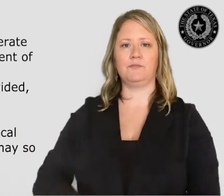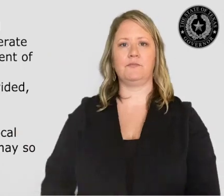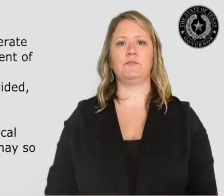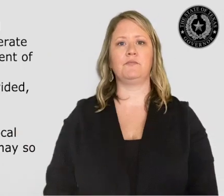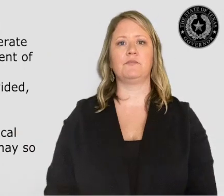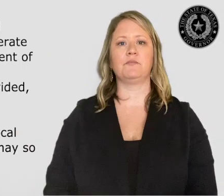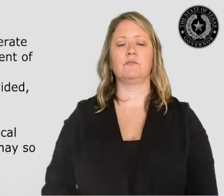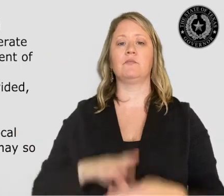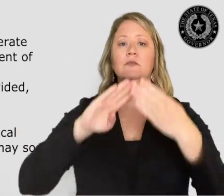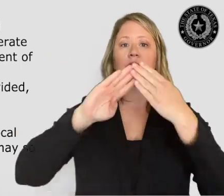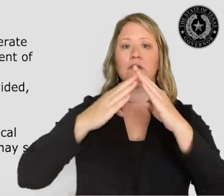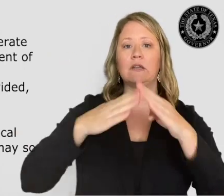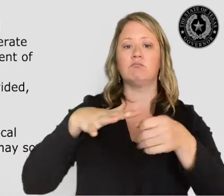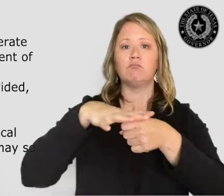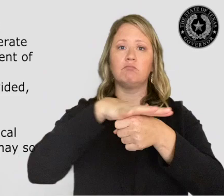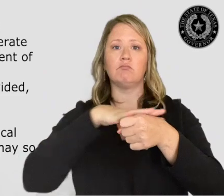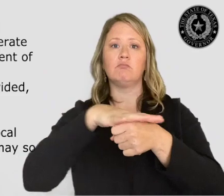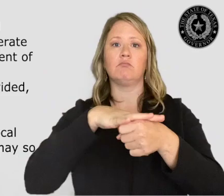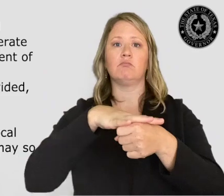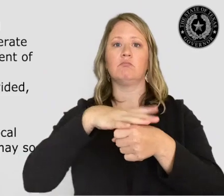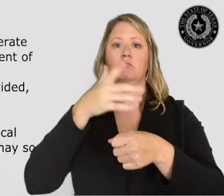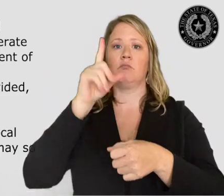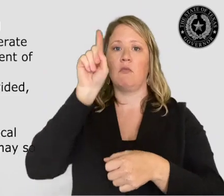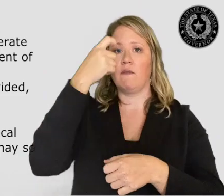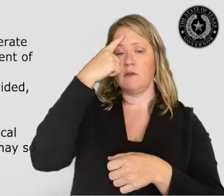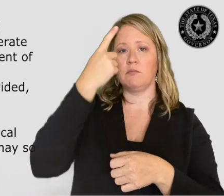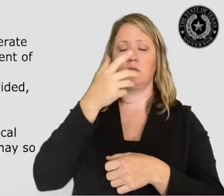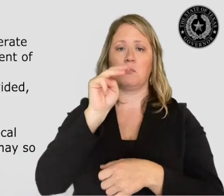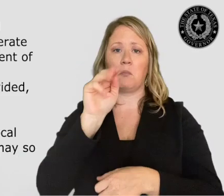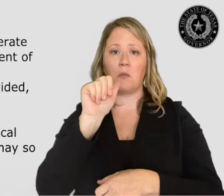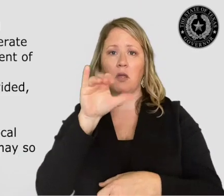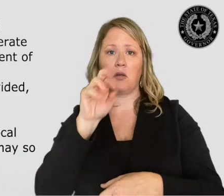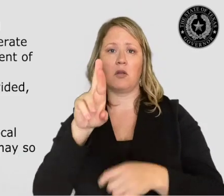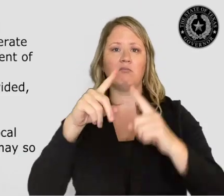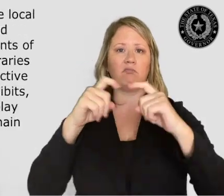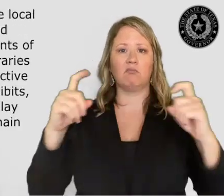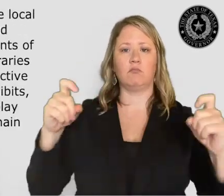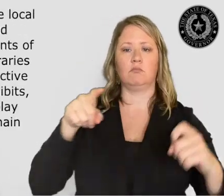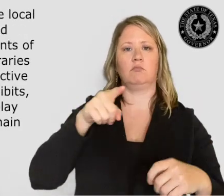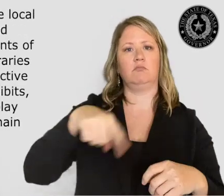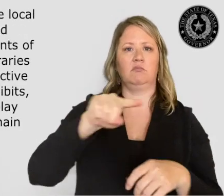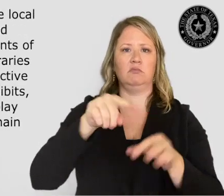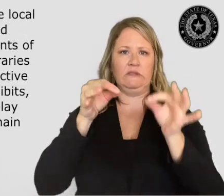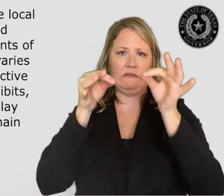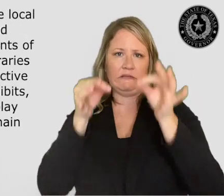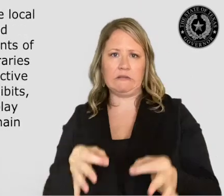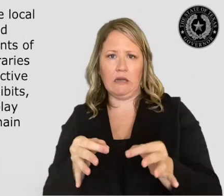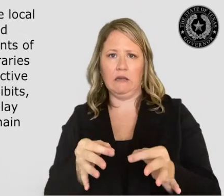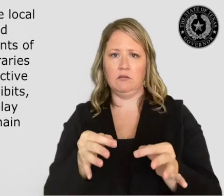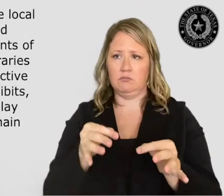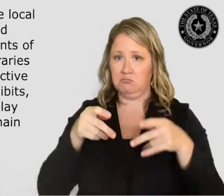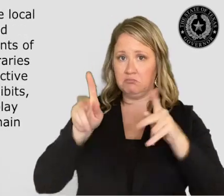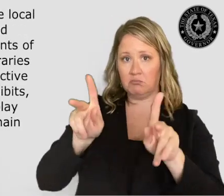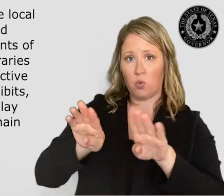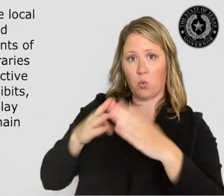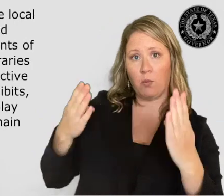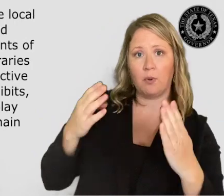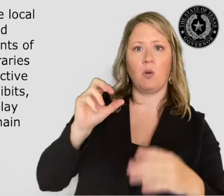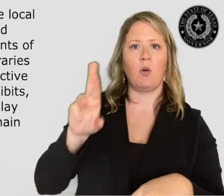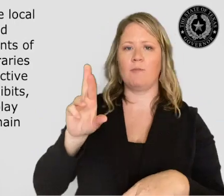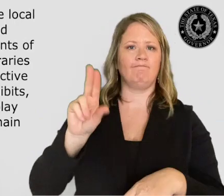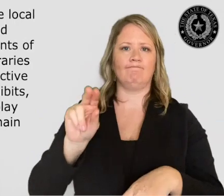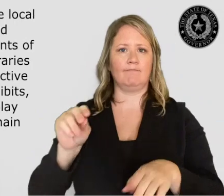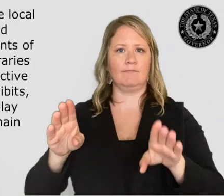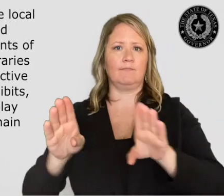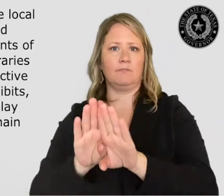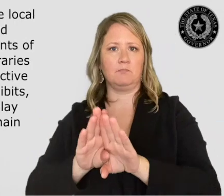a. Local public museums and local public libraries may so operate only if permitted by the local government, and